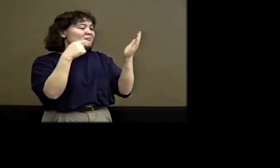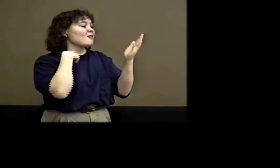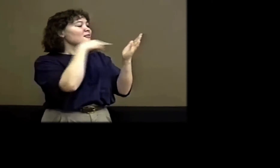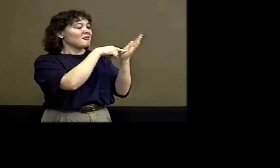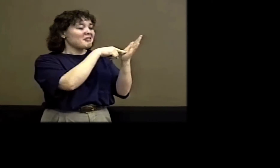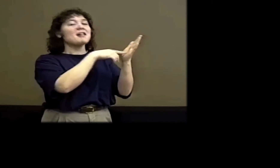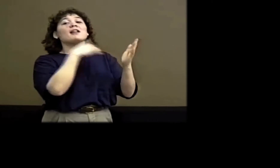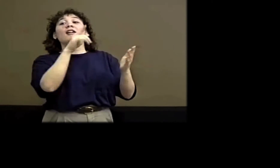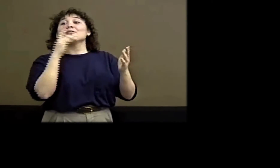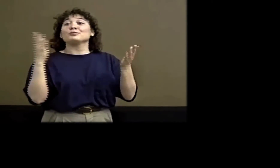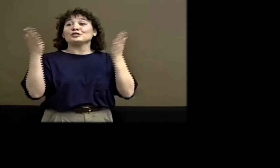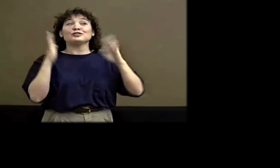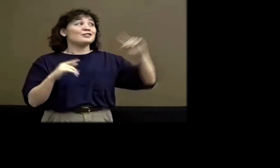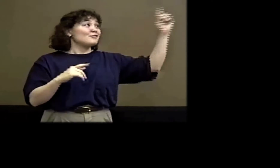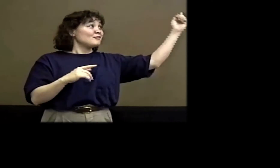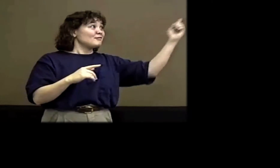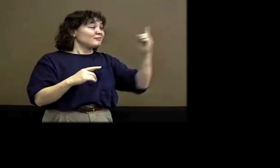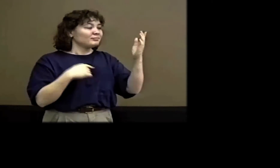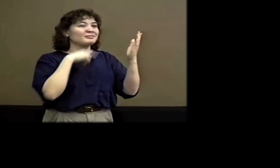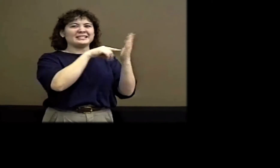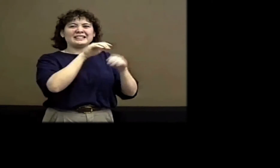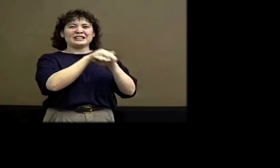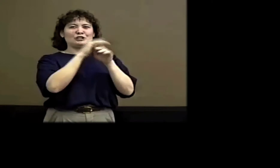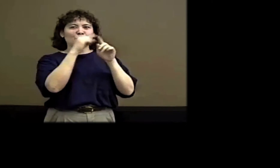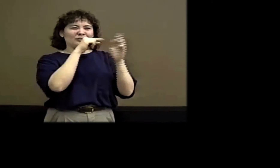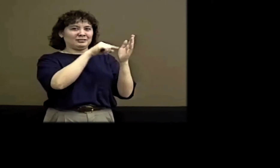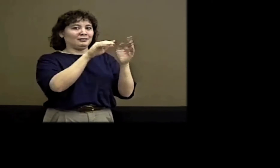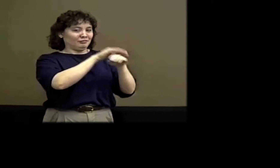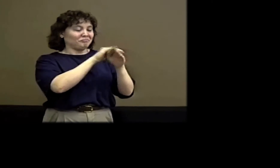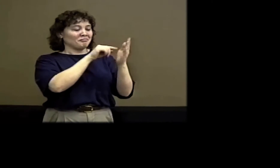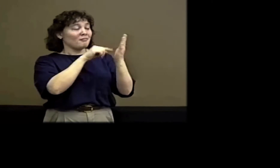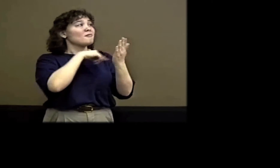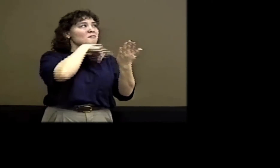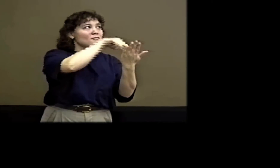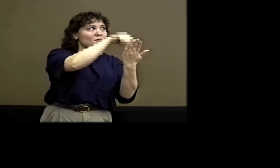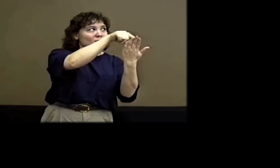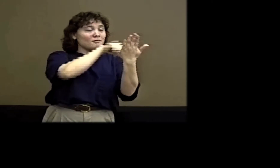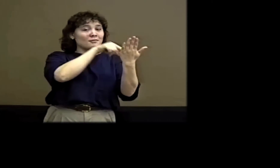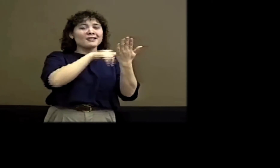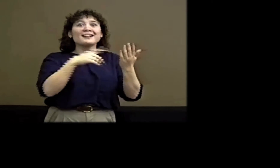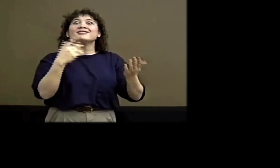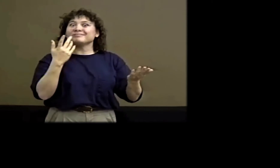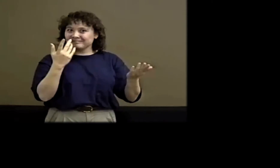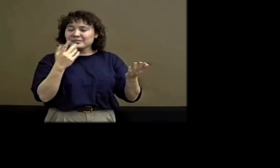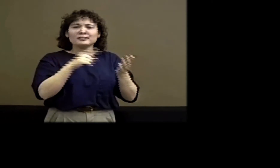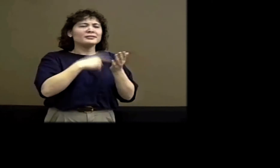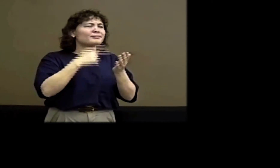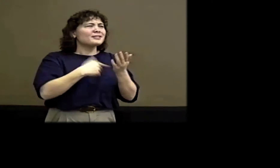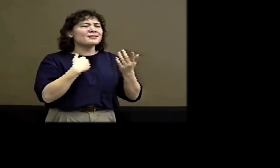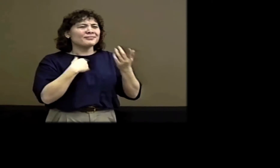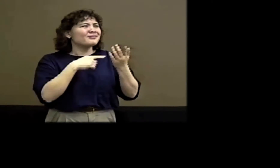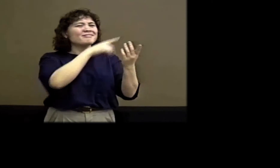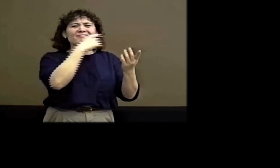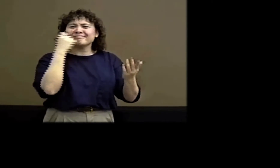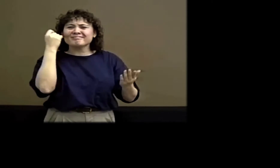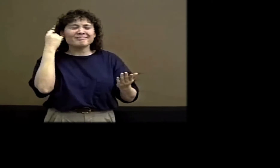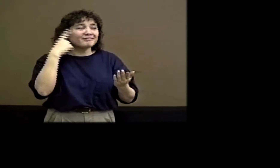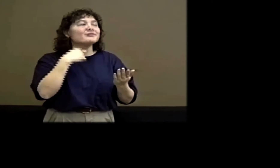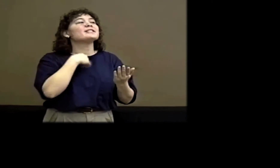my friends in ASL what they would want to eat. Then I finally decided on something and pointed to what I wanted on the menu for the waiter to see. If the waiter